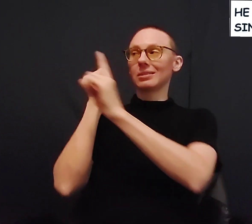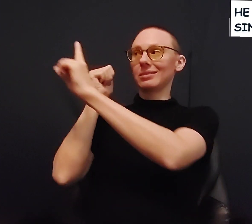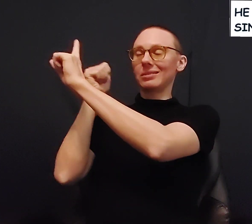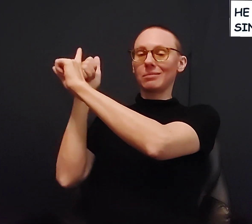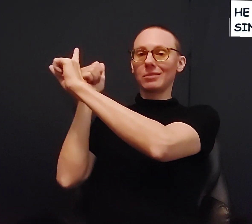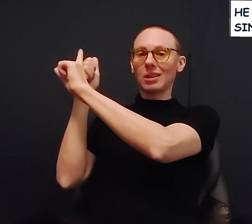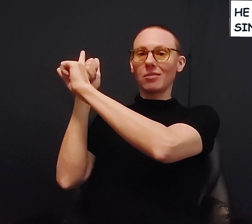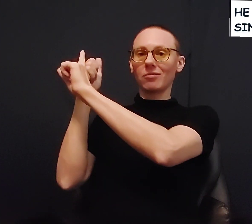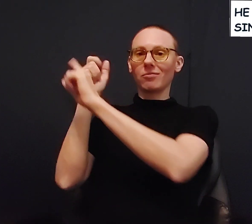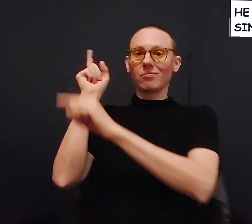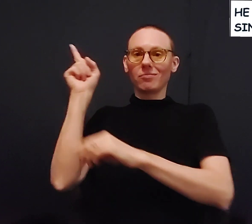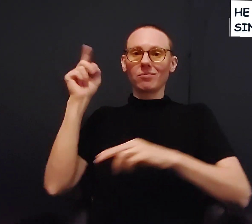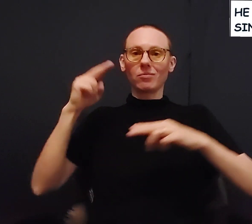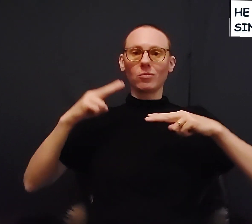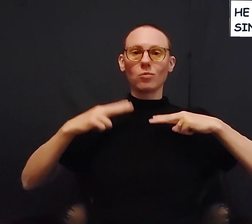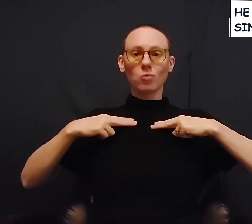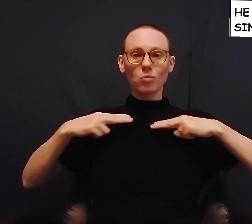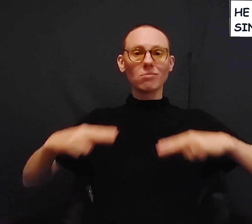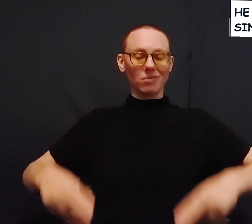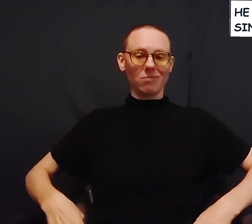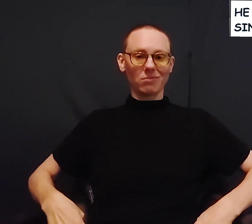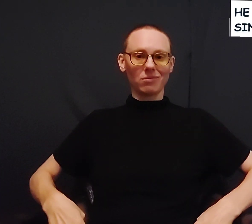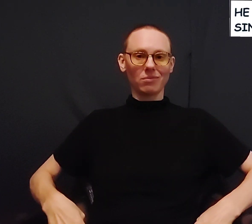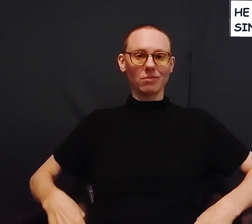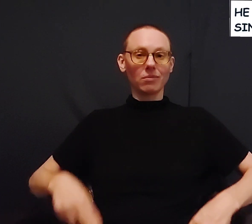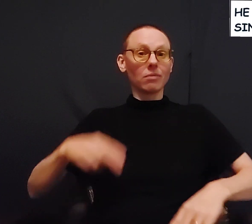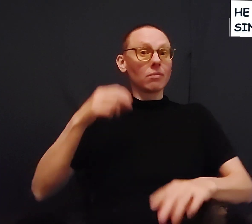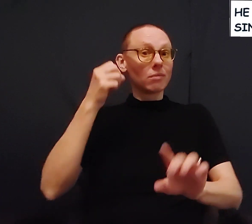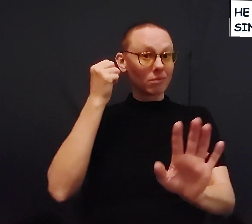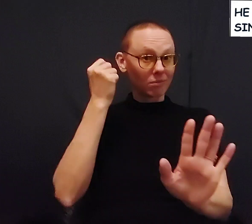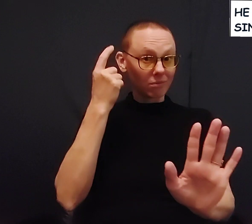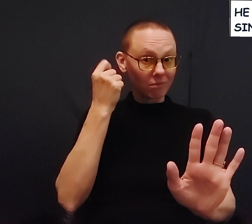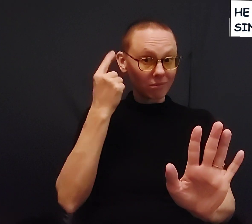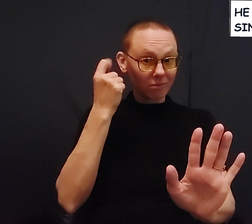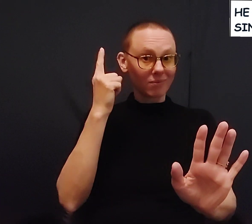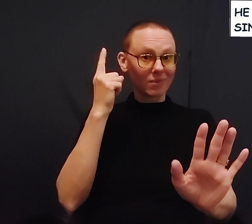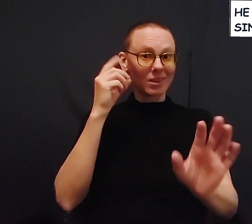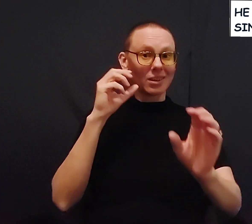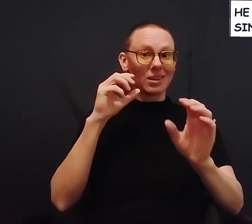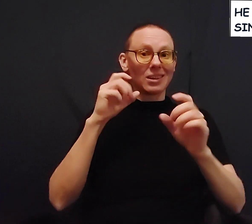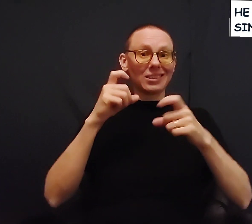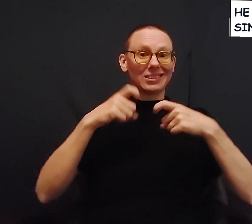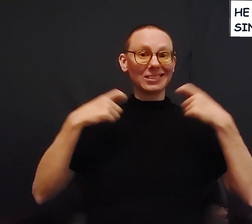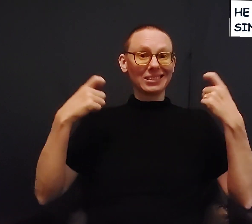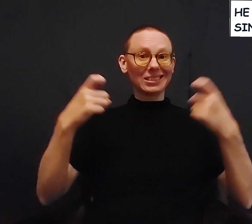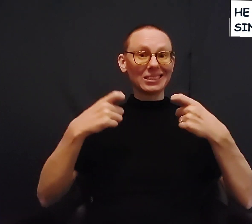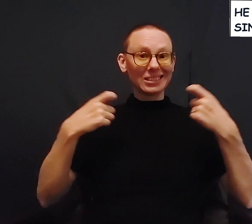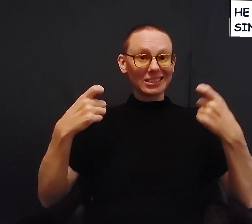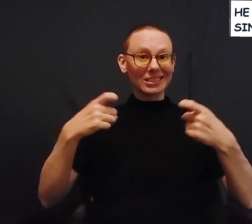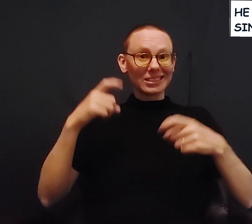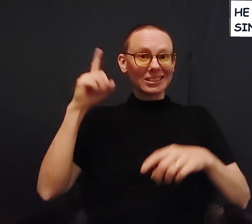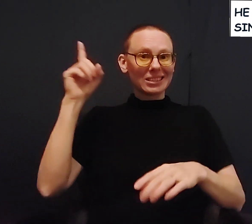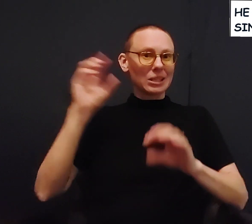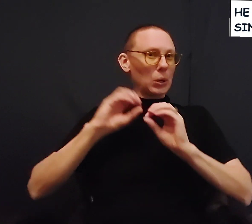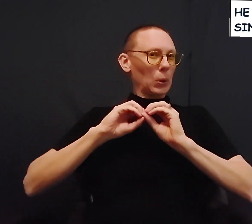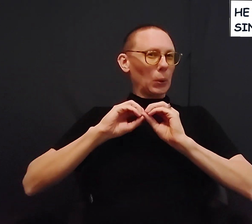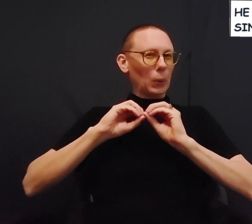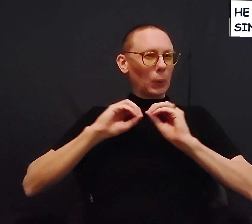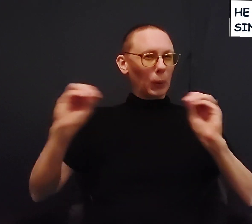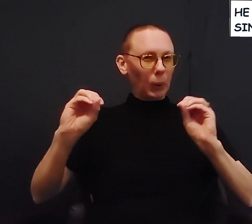Jesus, he was human, but sinless,